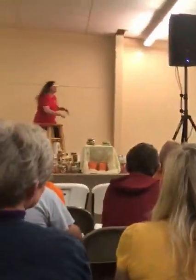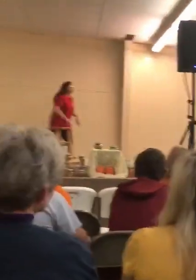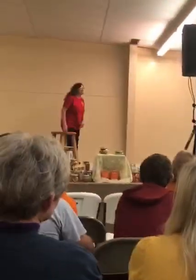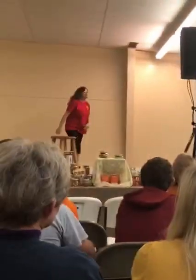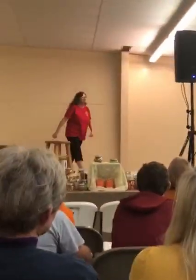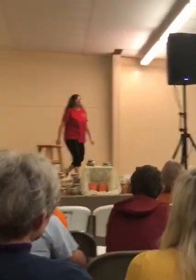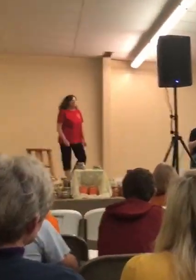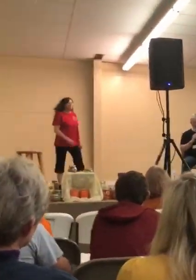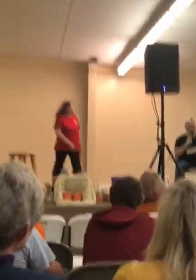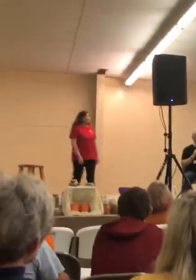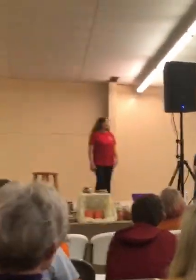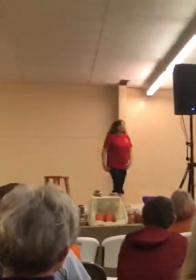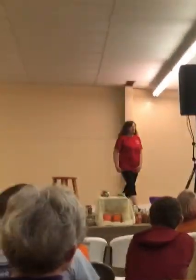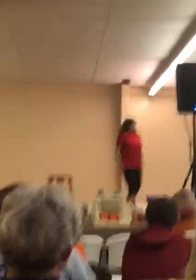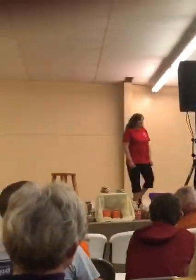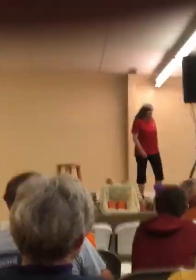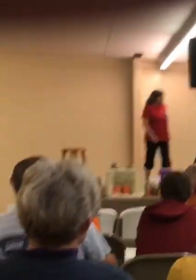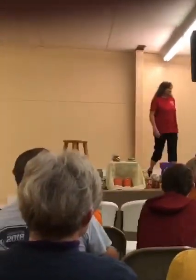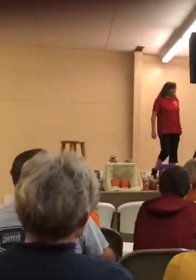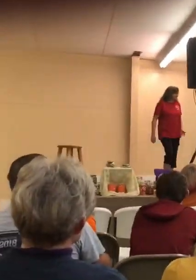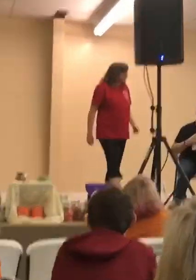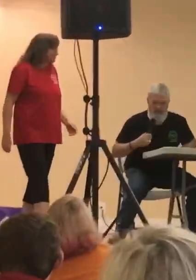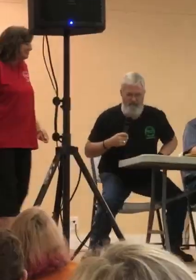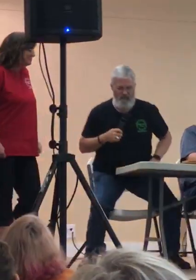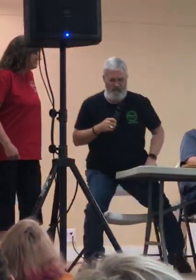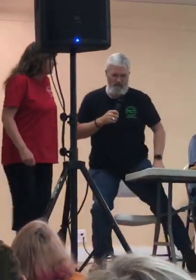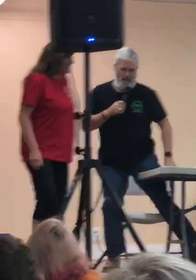Well, with this, I can sing some Barry White.